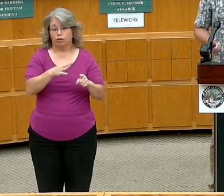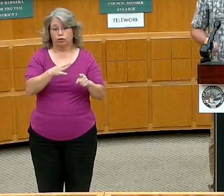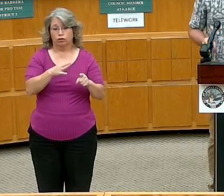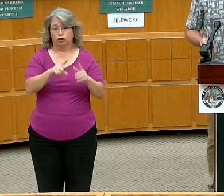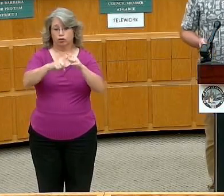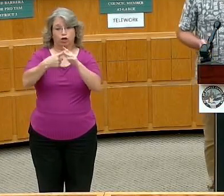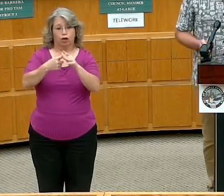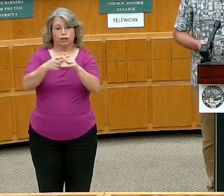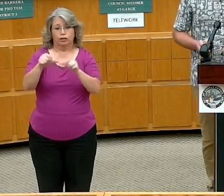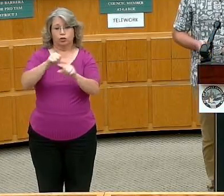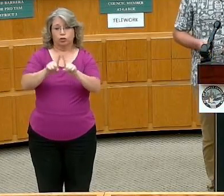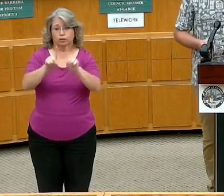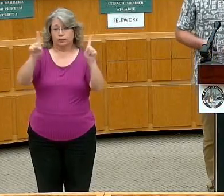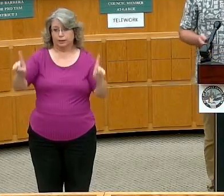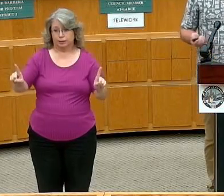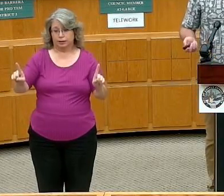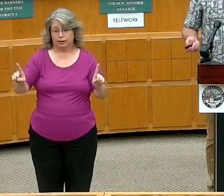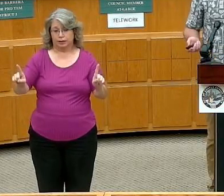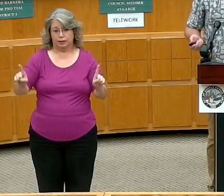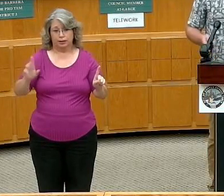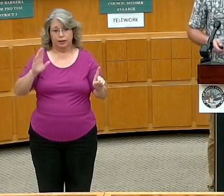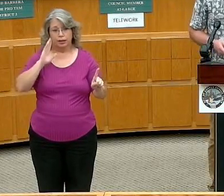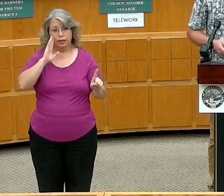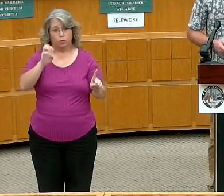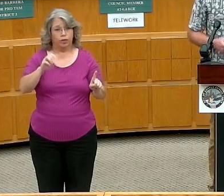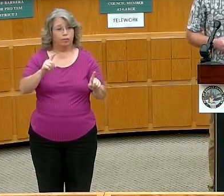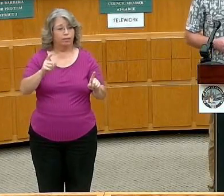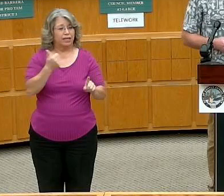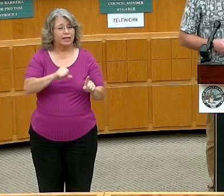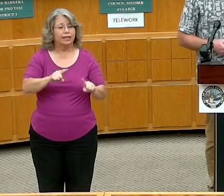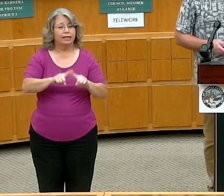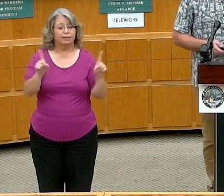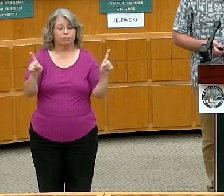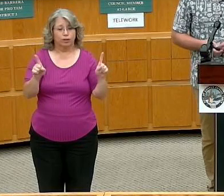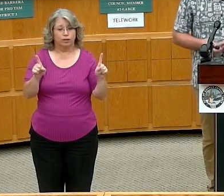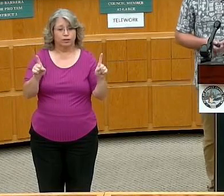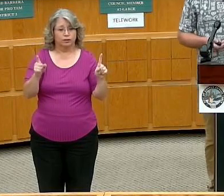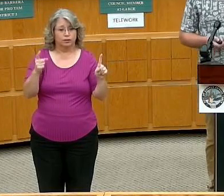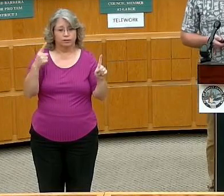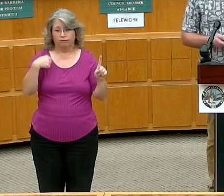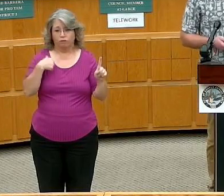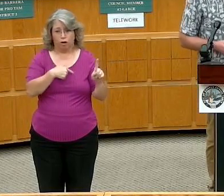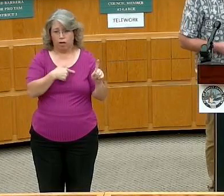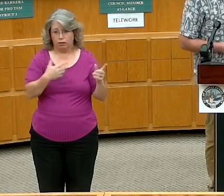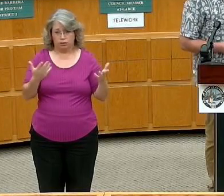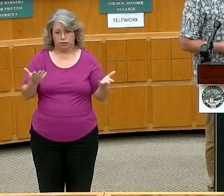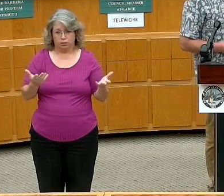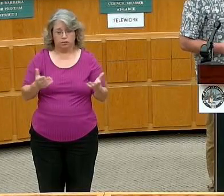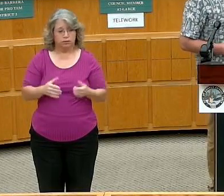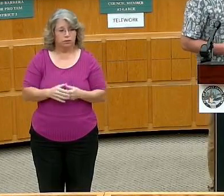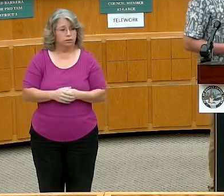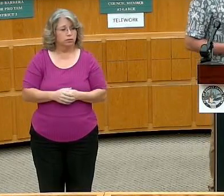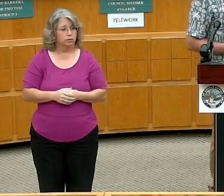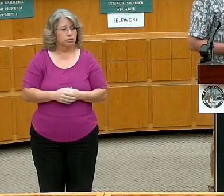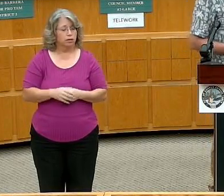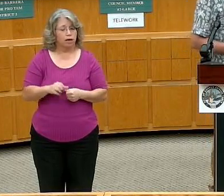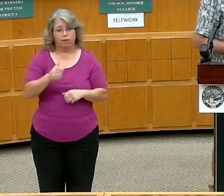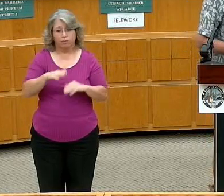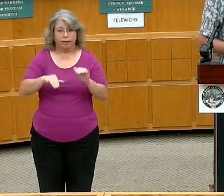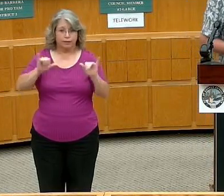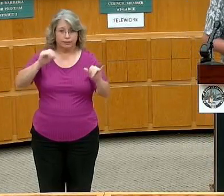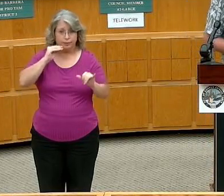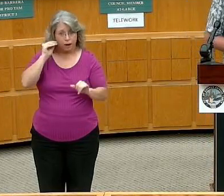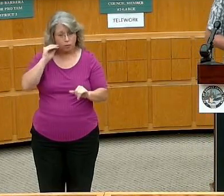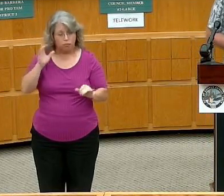it is right now, except for us all being under stay-at-home orders and having our lives turned upside down? 2,